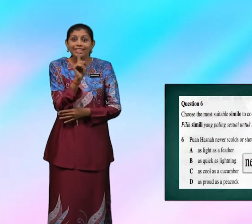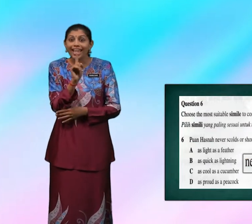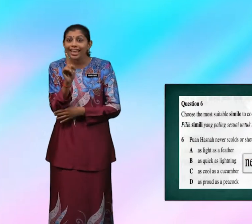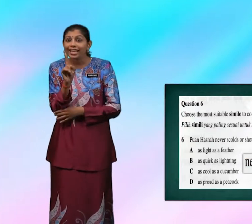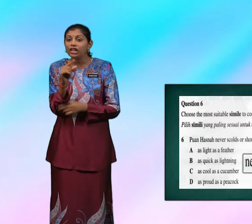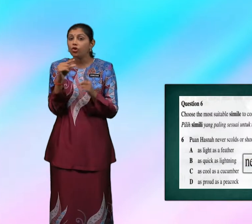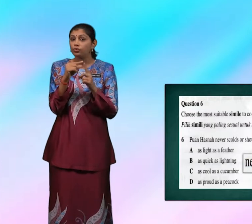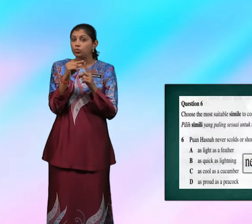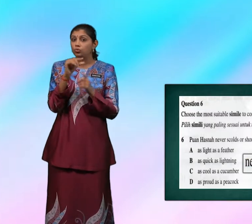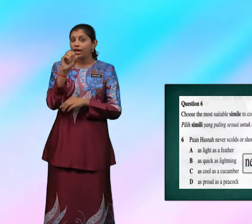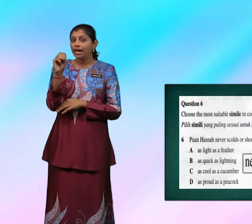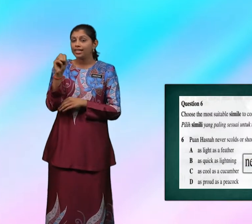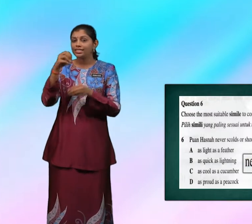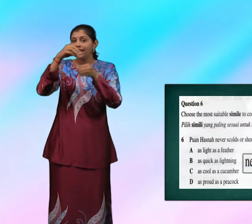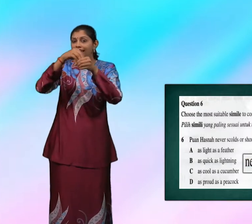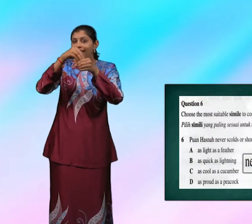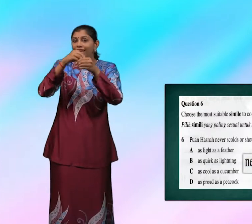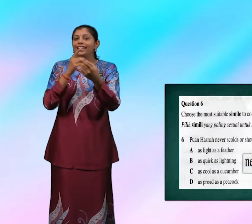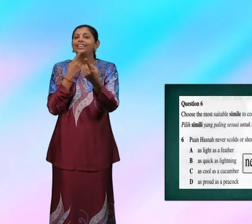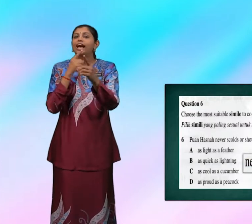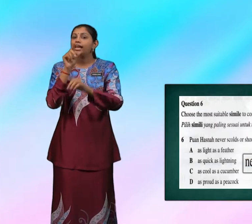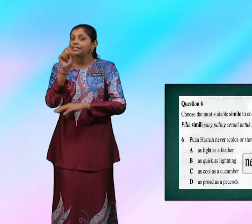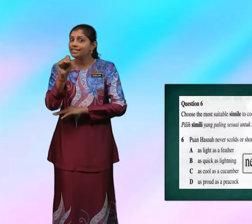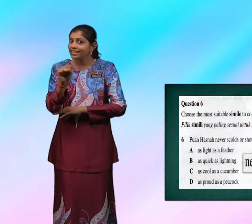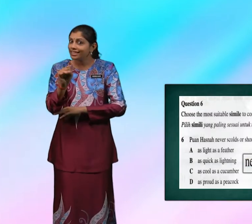there any of those words in the answers?